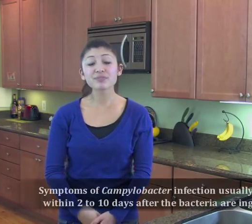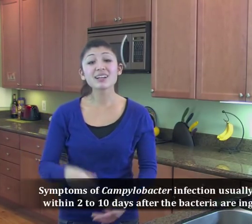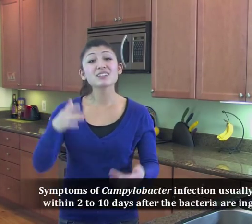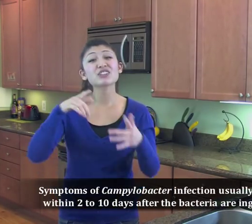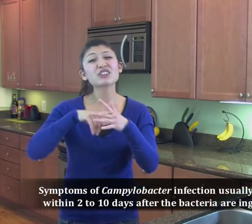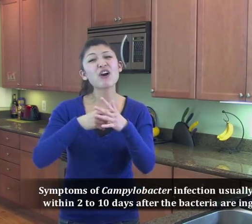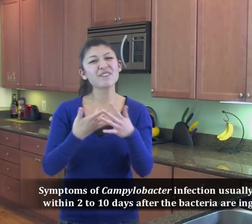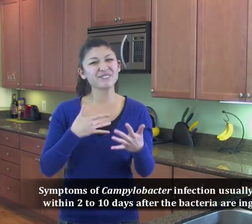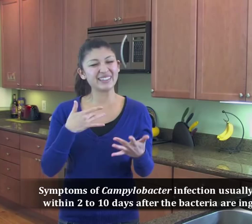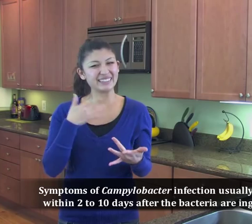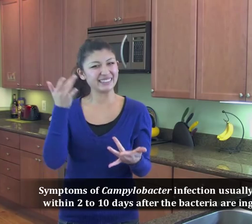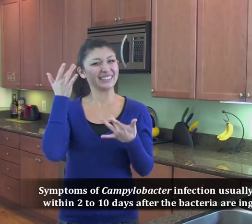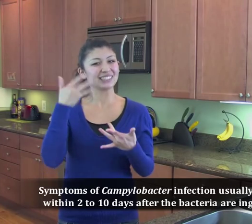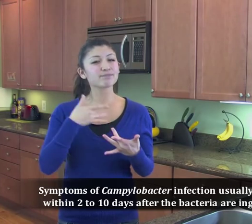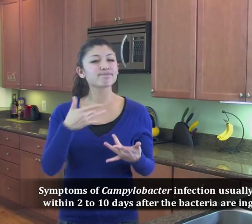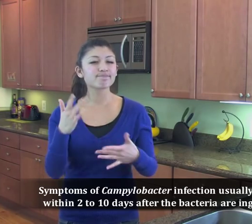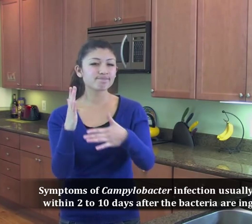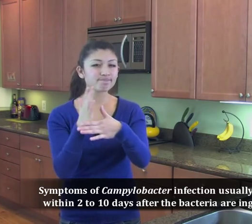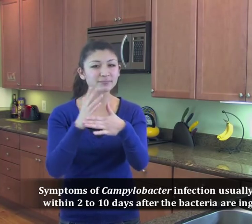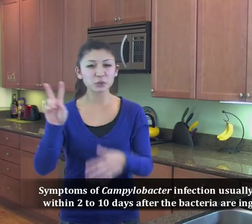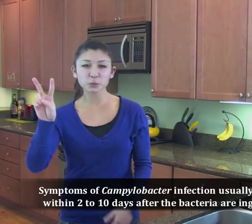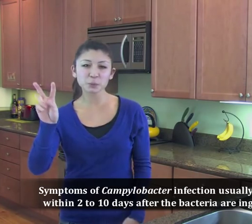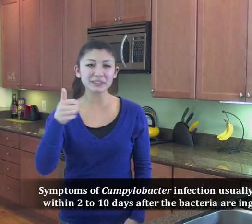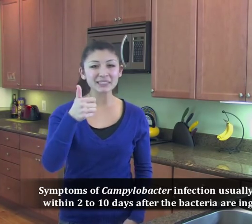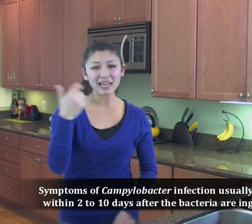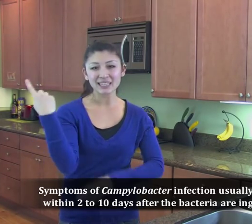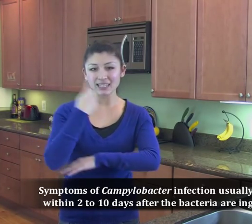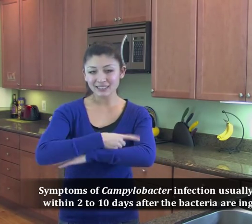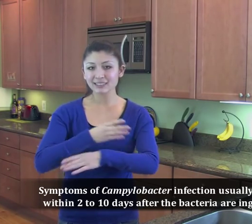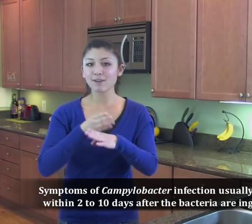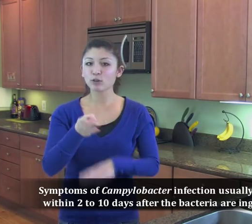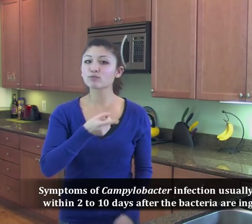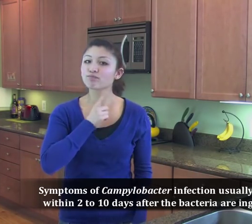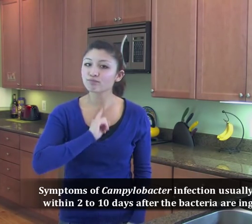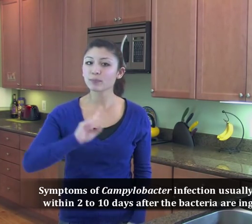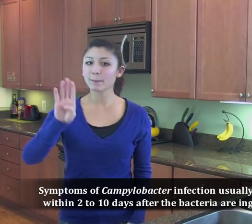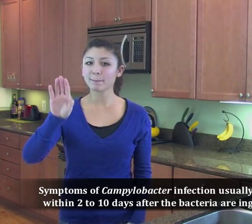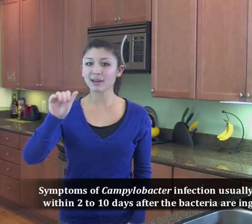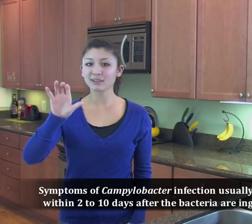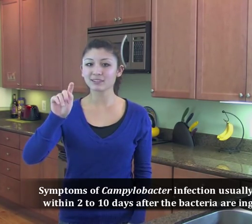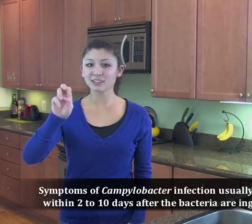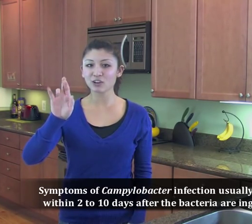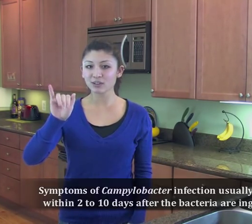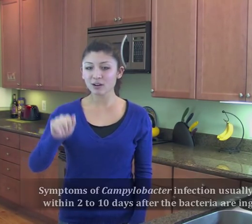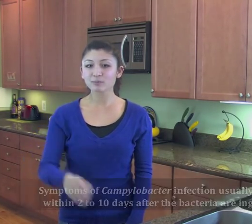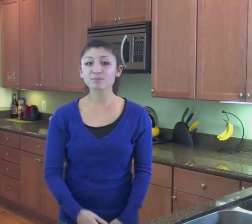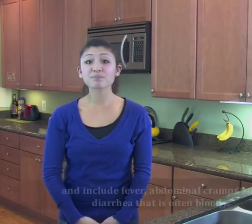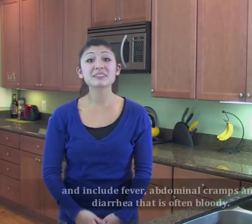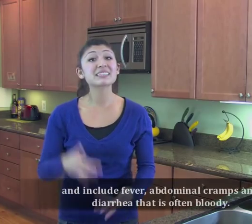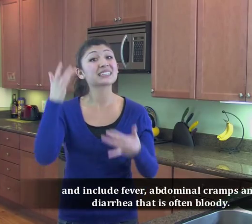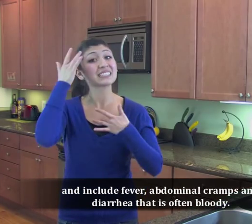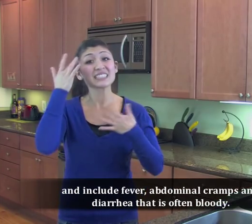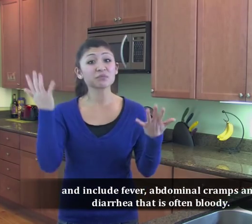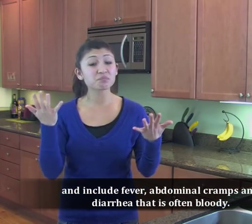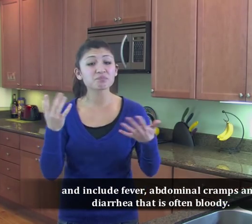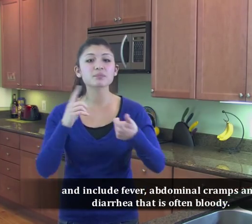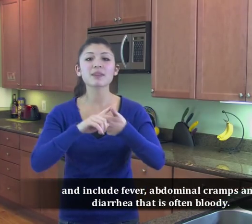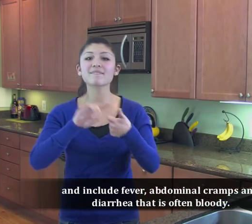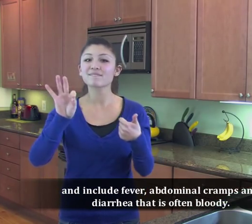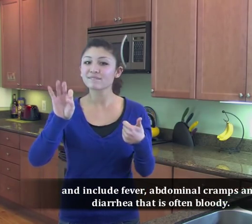Symptoms of Campylobacter infection usually occur within 2 to 10 days after the bacteria are ingested infected and include fever,